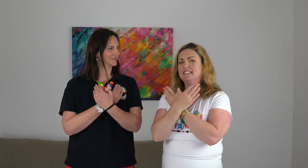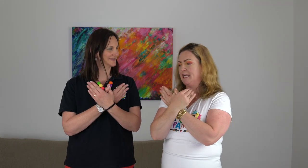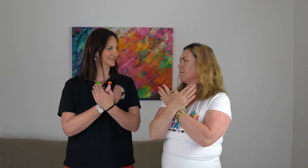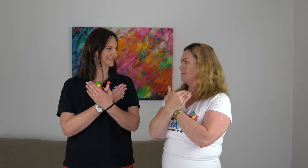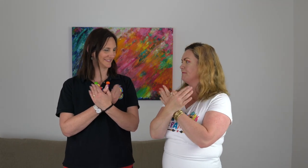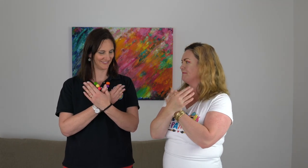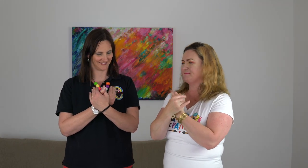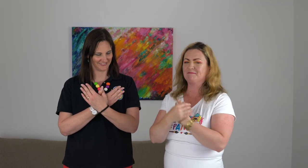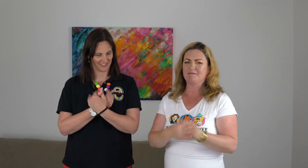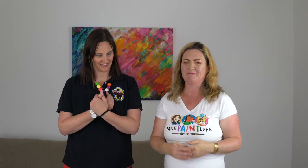Yeah.